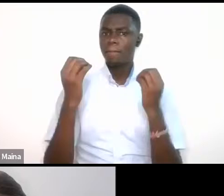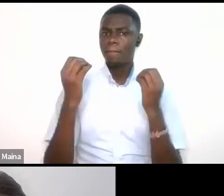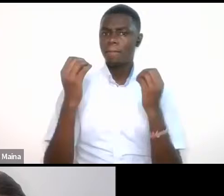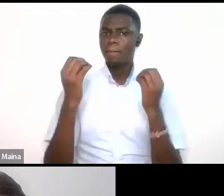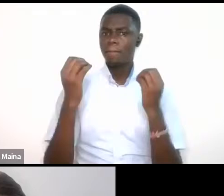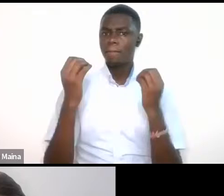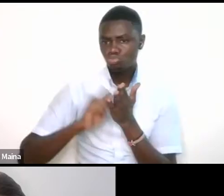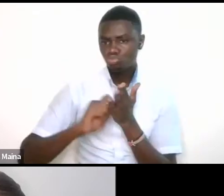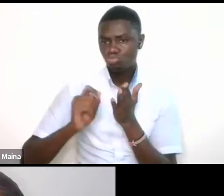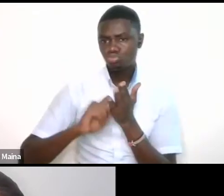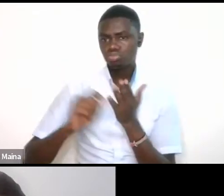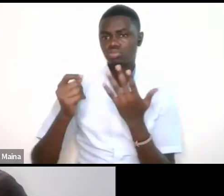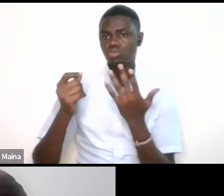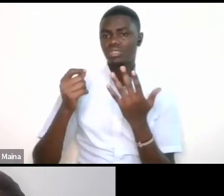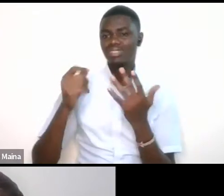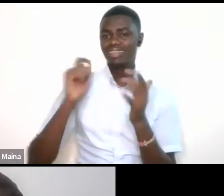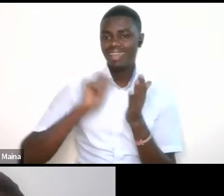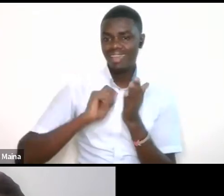curriculum is that?